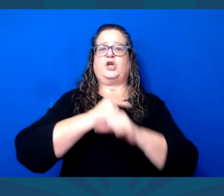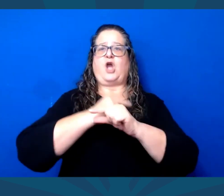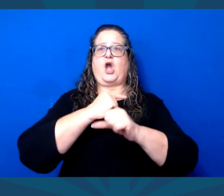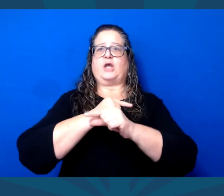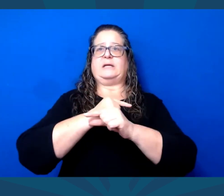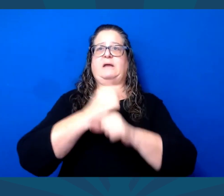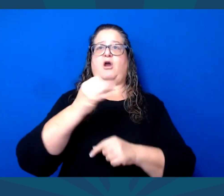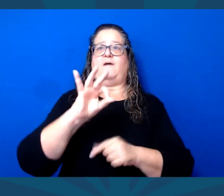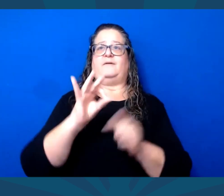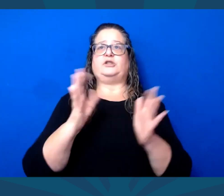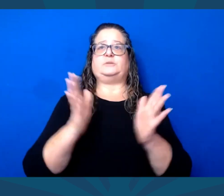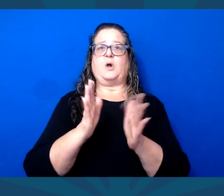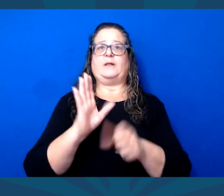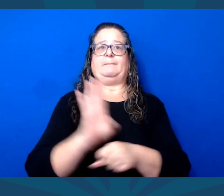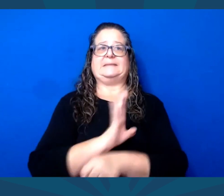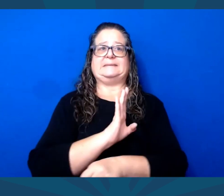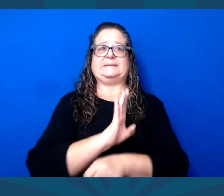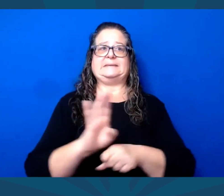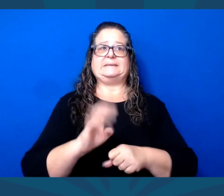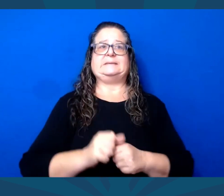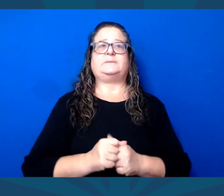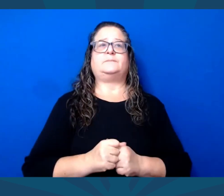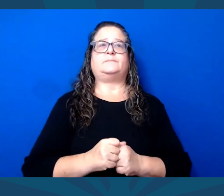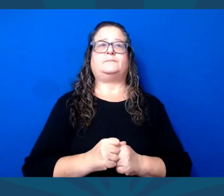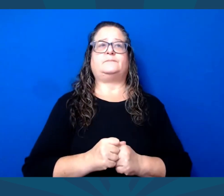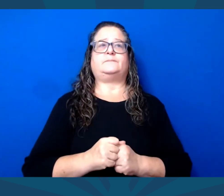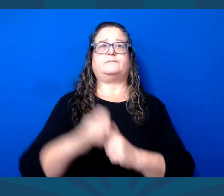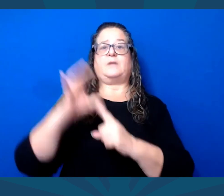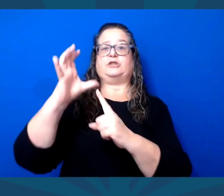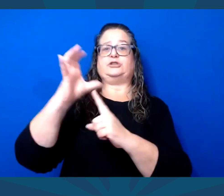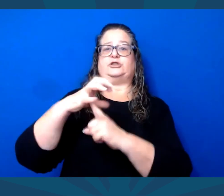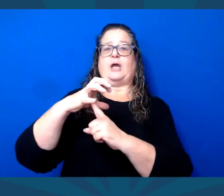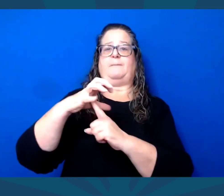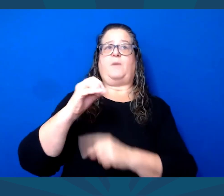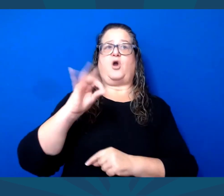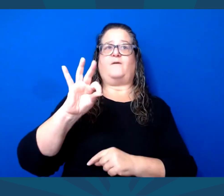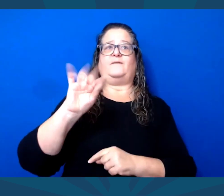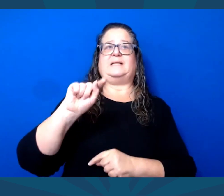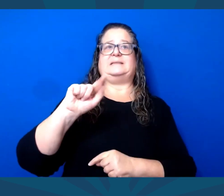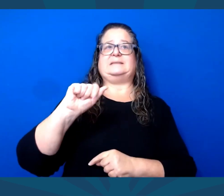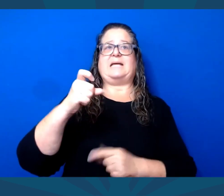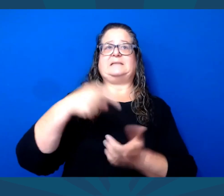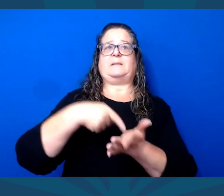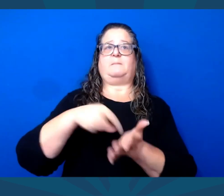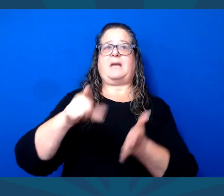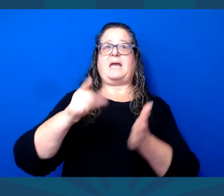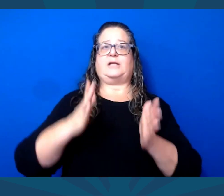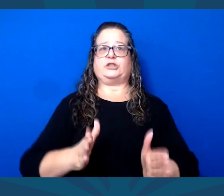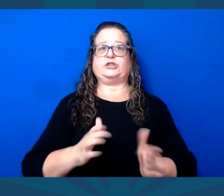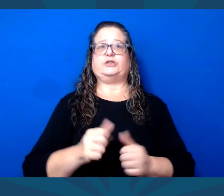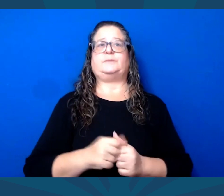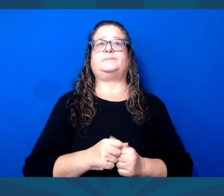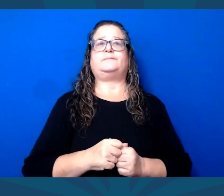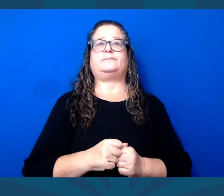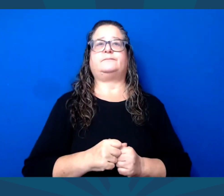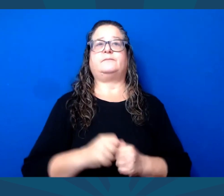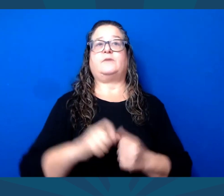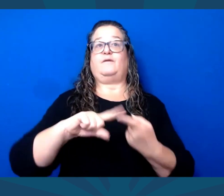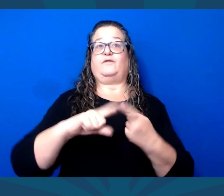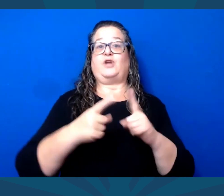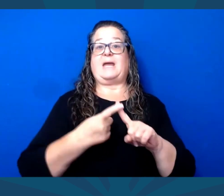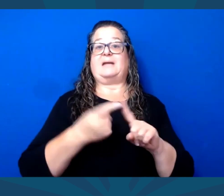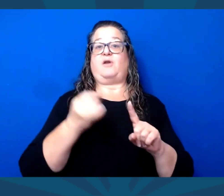That is why I have received awards like Guardian of Small Business,